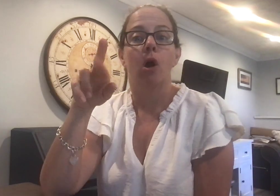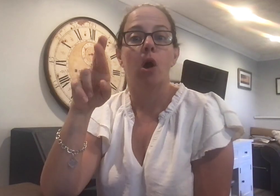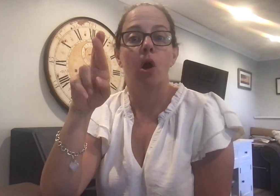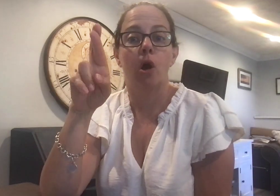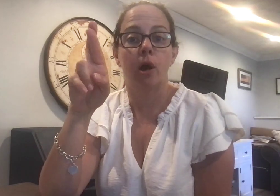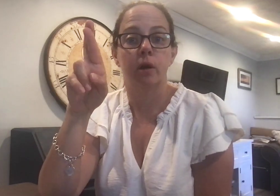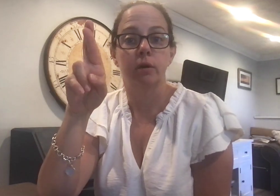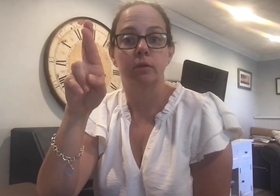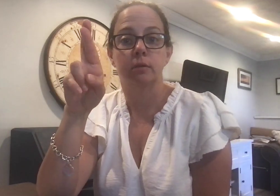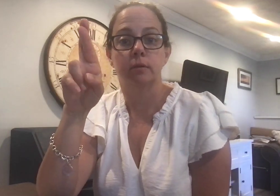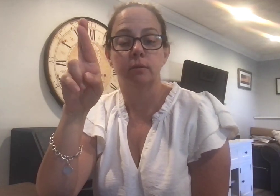R,